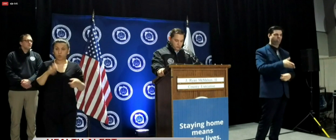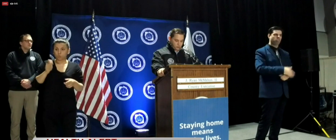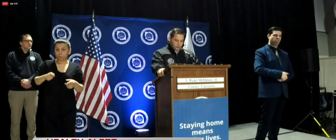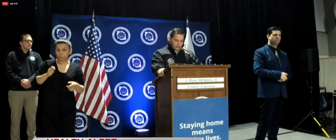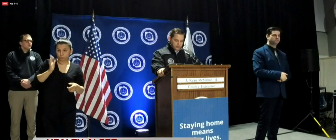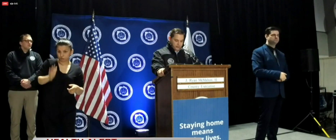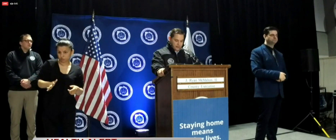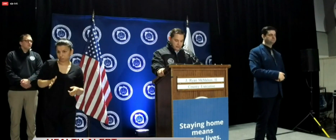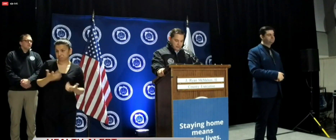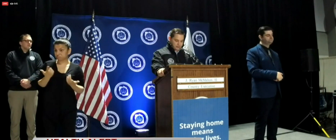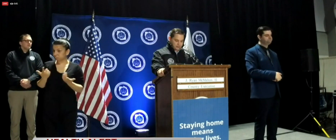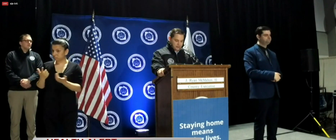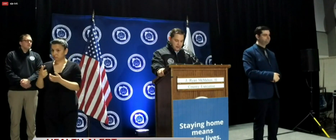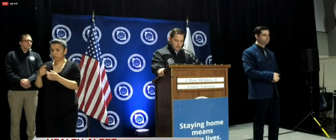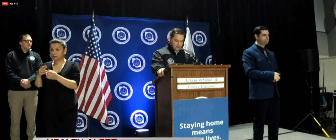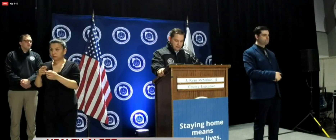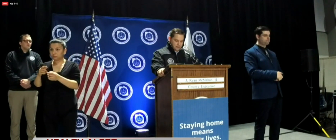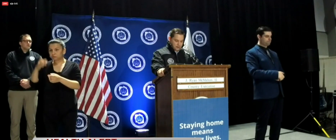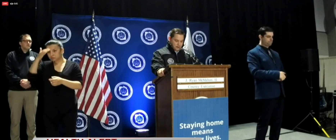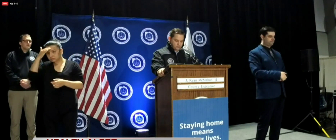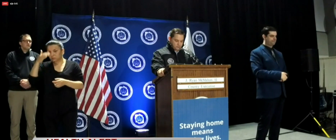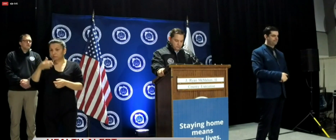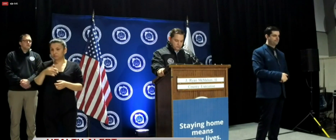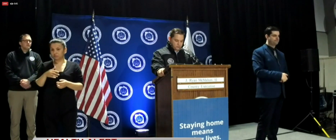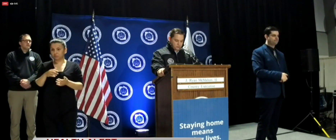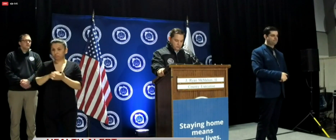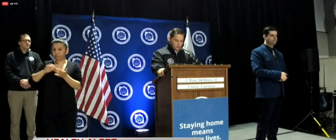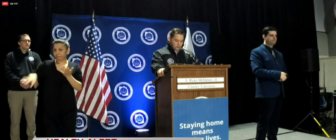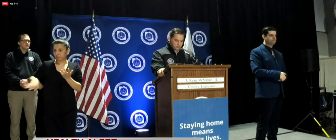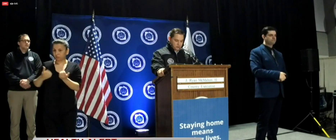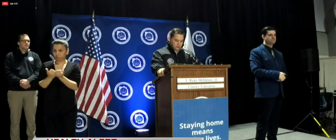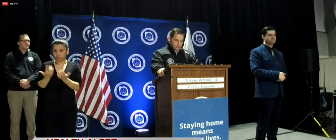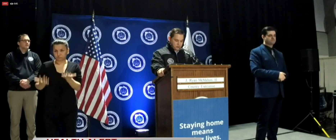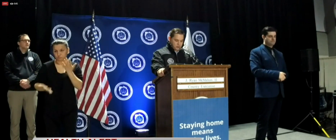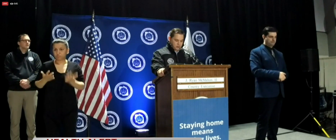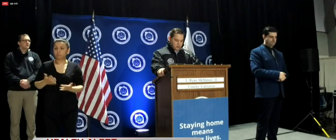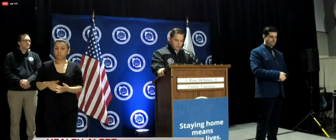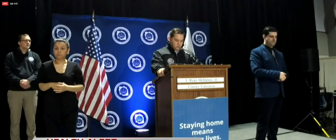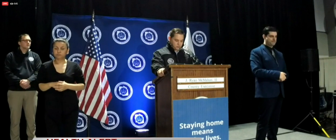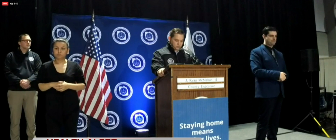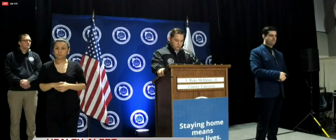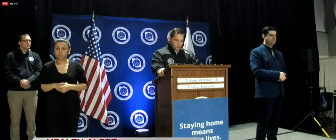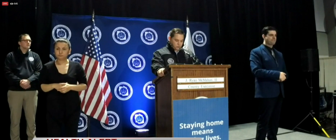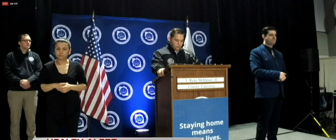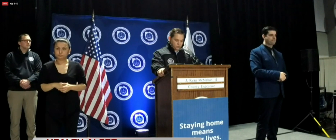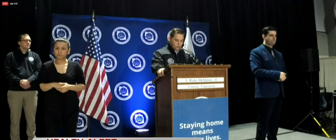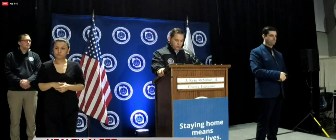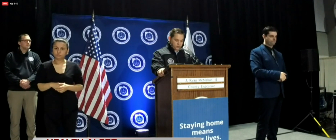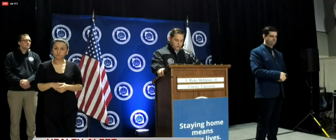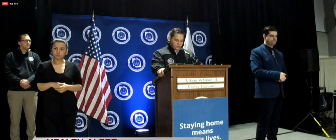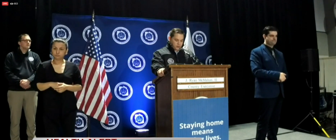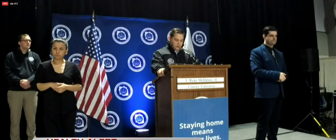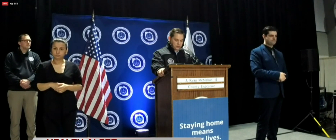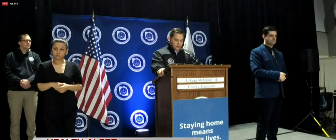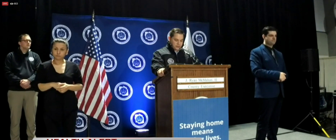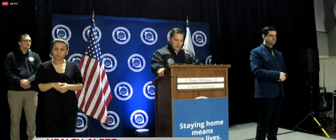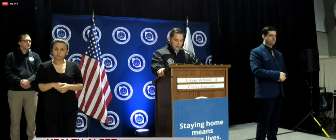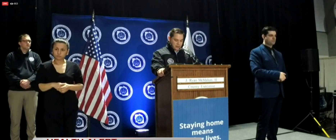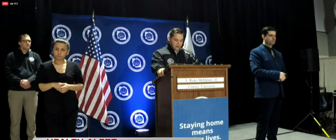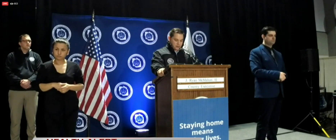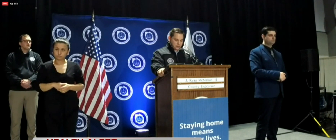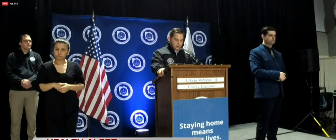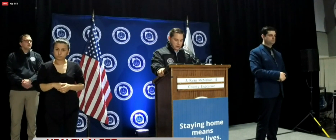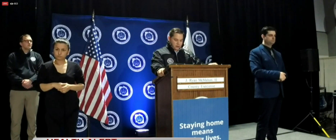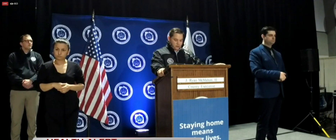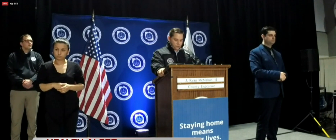Also related to that, certainly we were excited